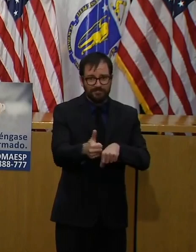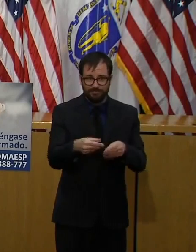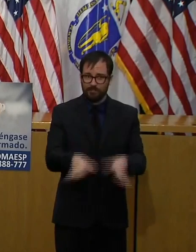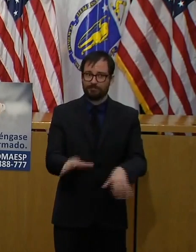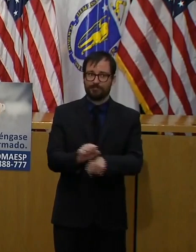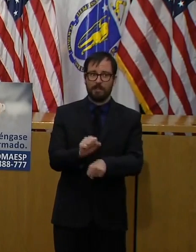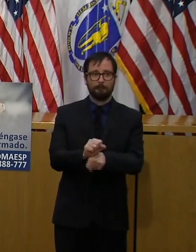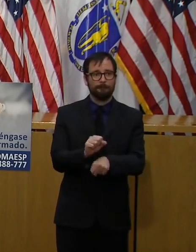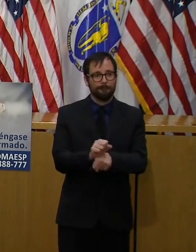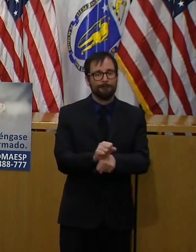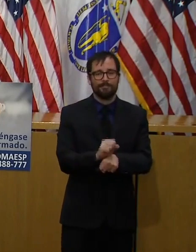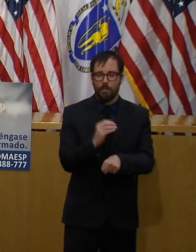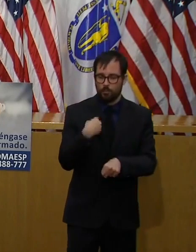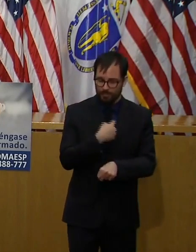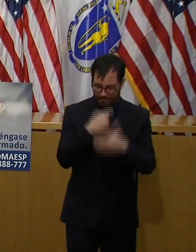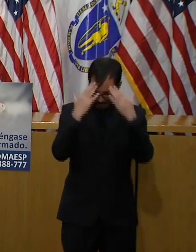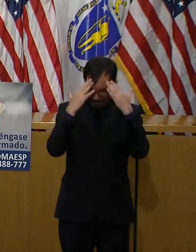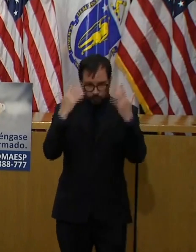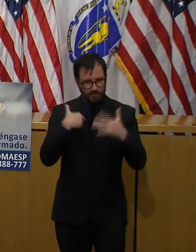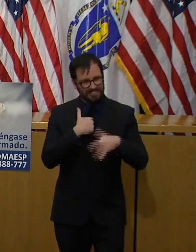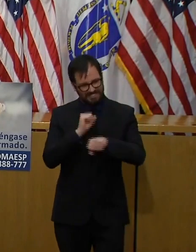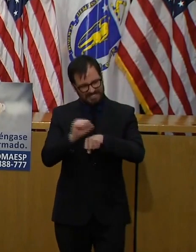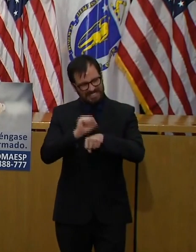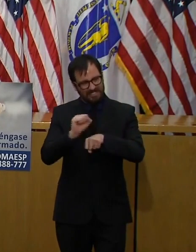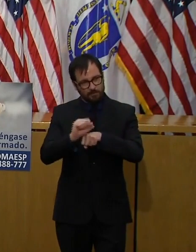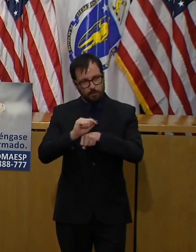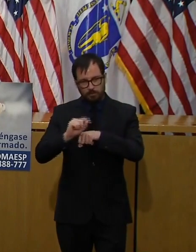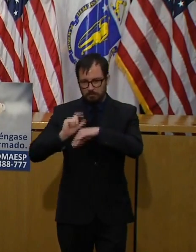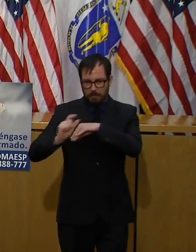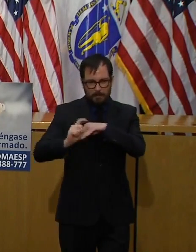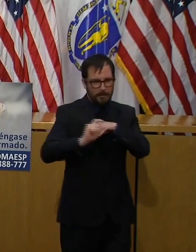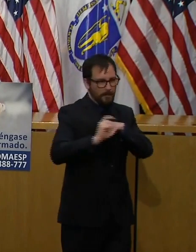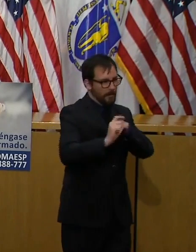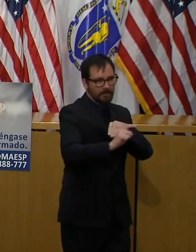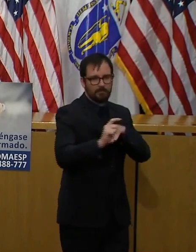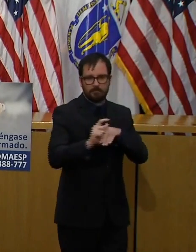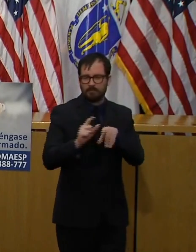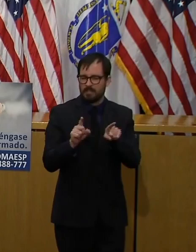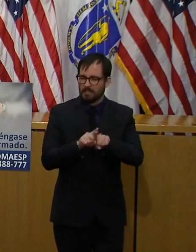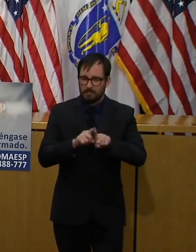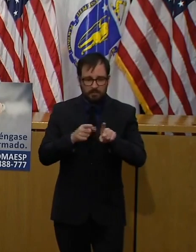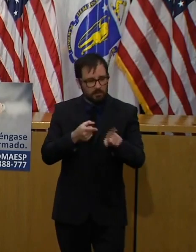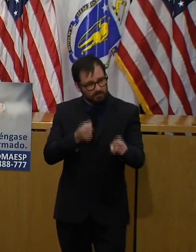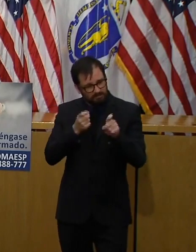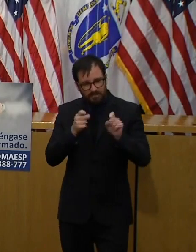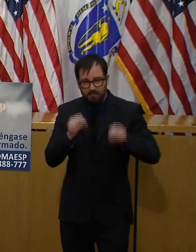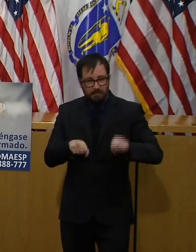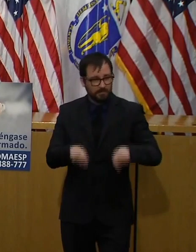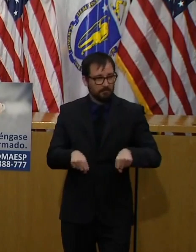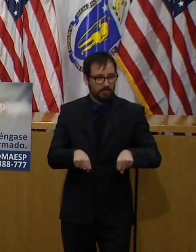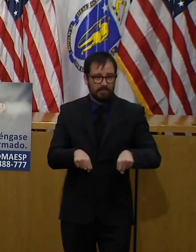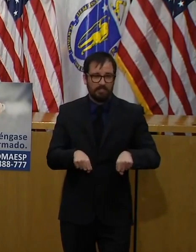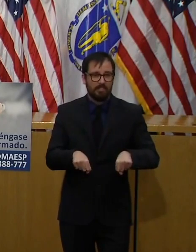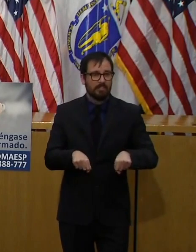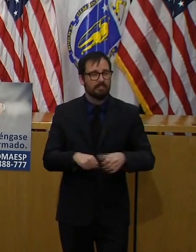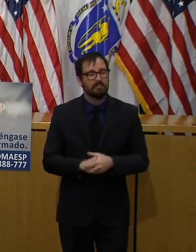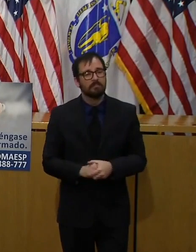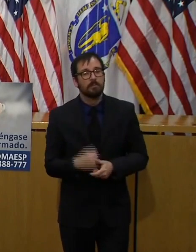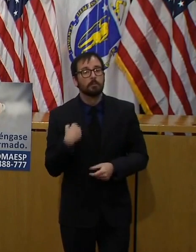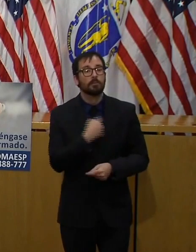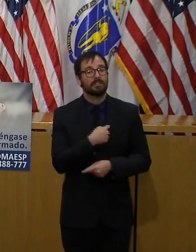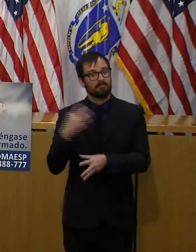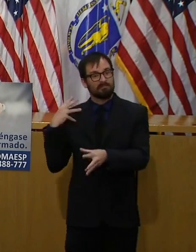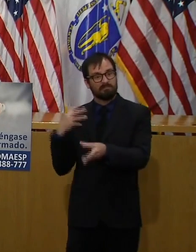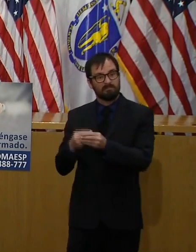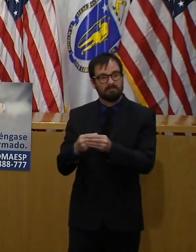Unemployment Assistance is paying unemployment compensation to over 315,000 Massachusetts residents. That's a tripling of the number of